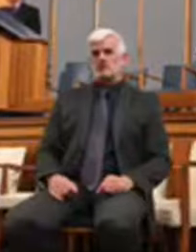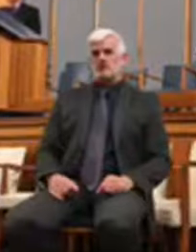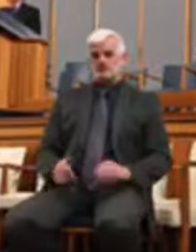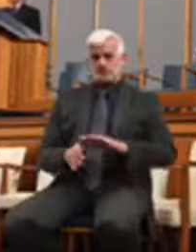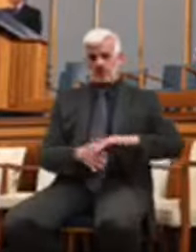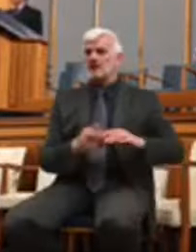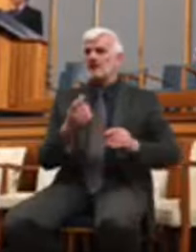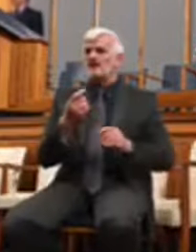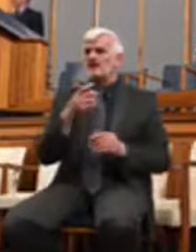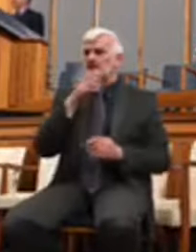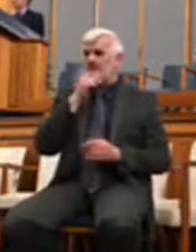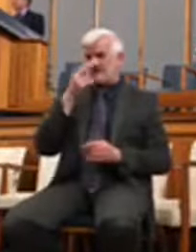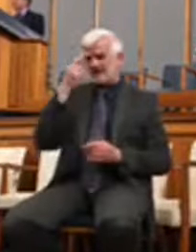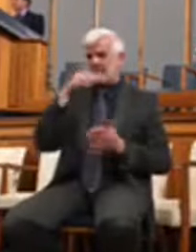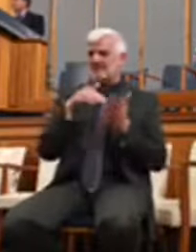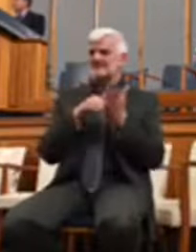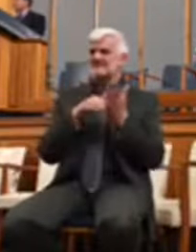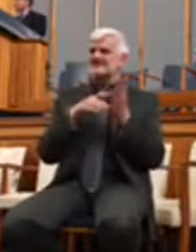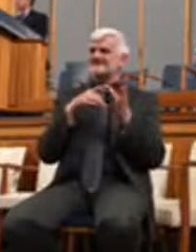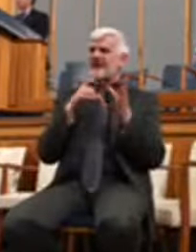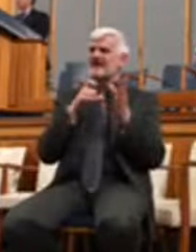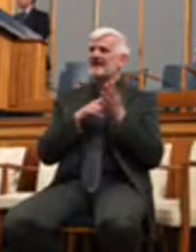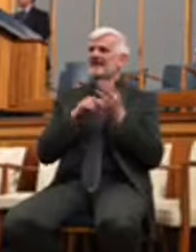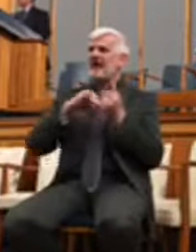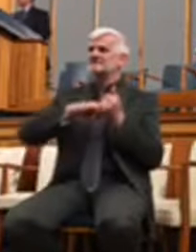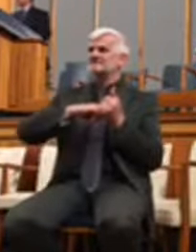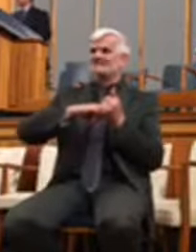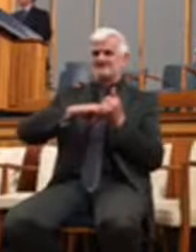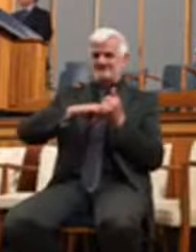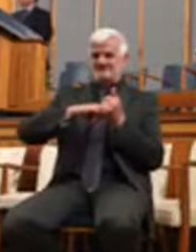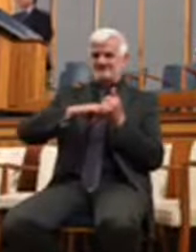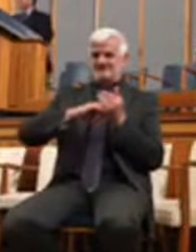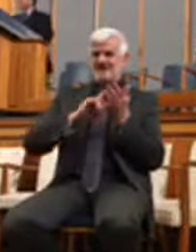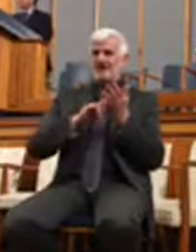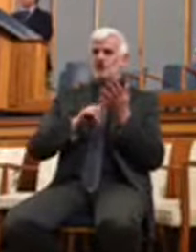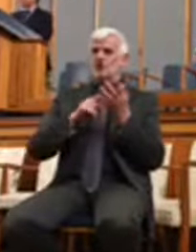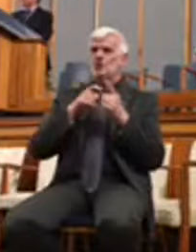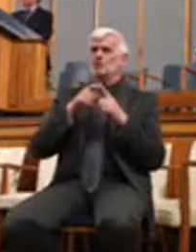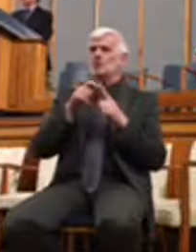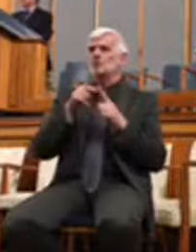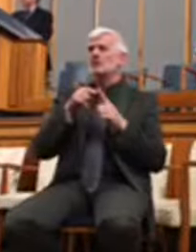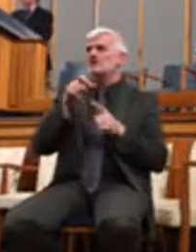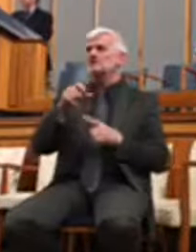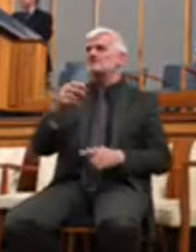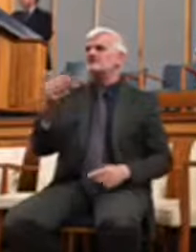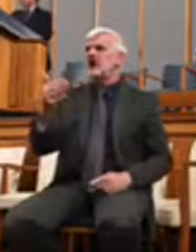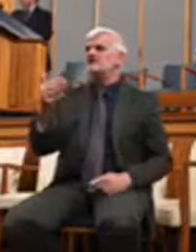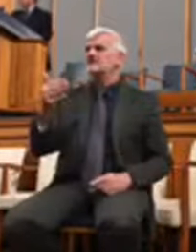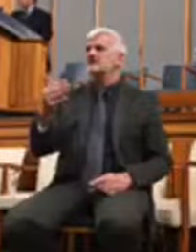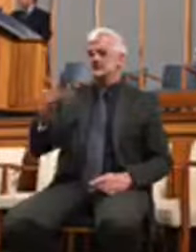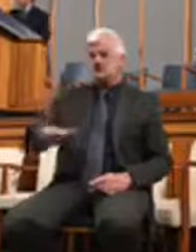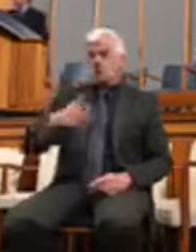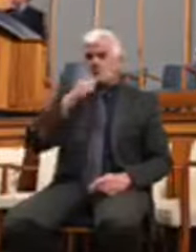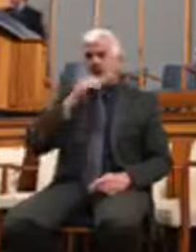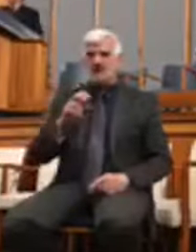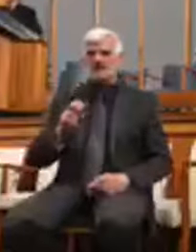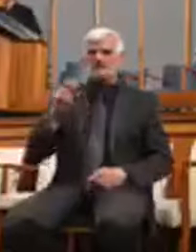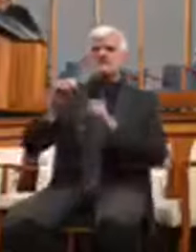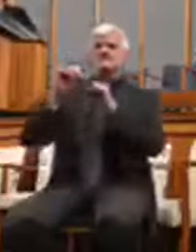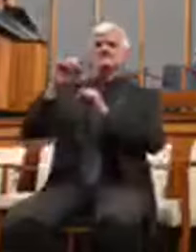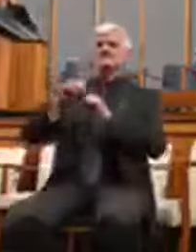Zacchaeus in the Word of God. When he repented in Luke chapter 19, he did the same. He said, I'm going to repay